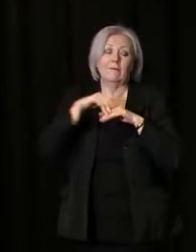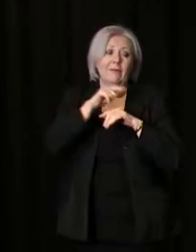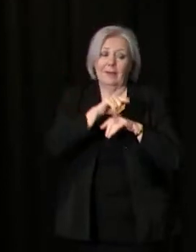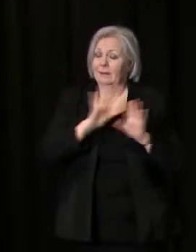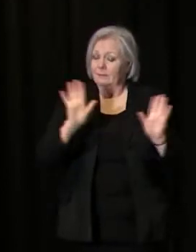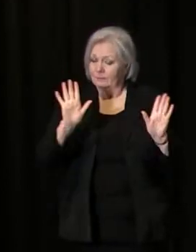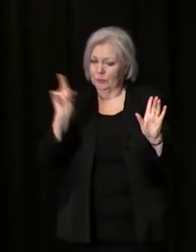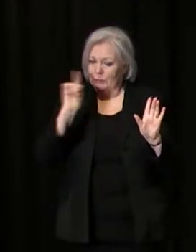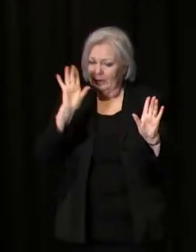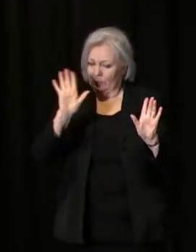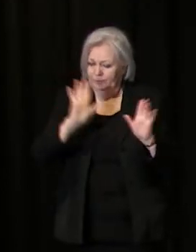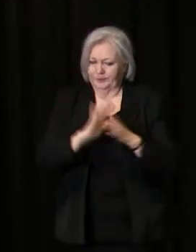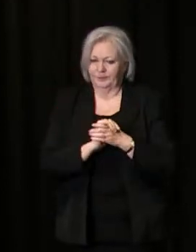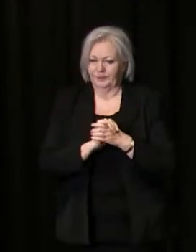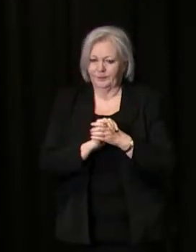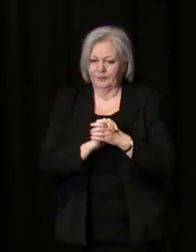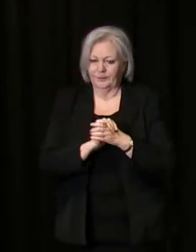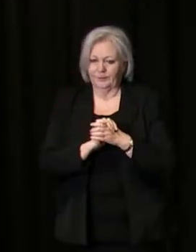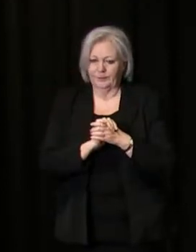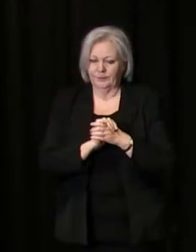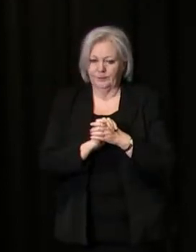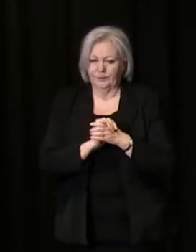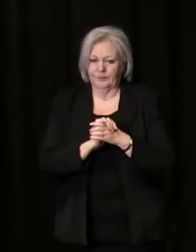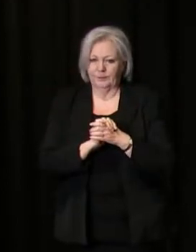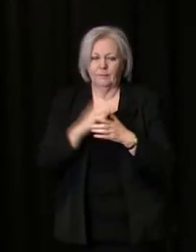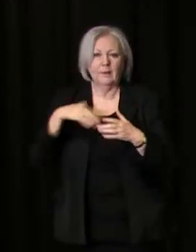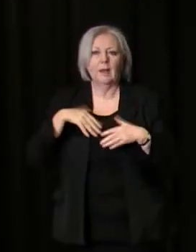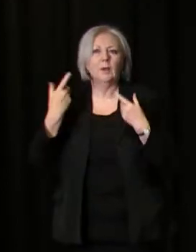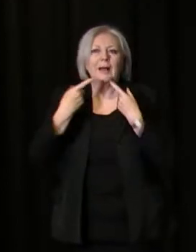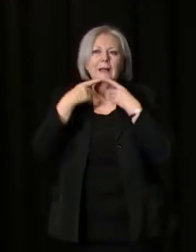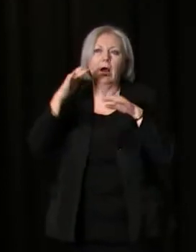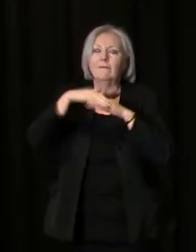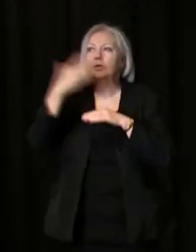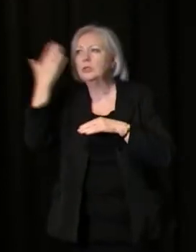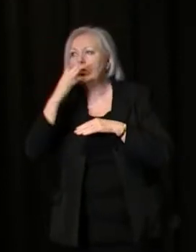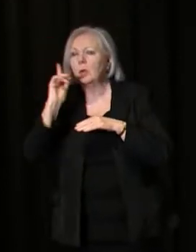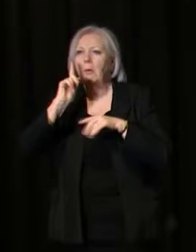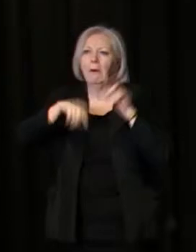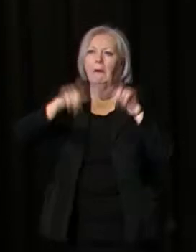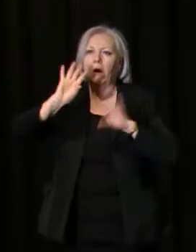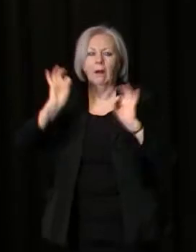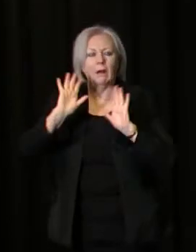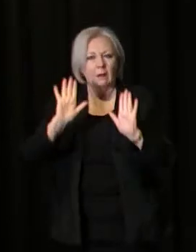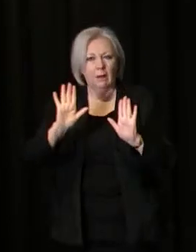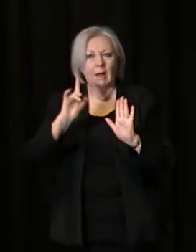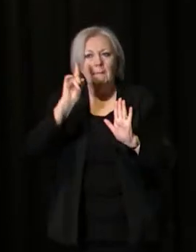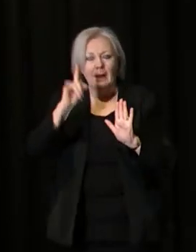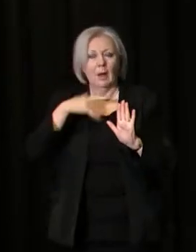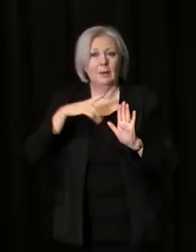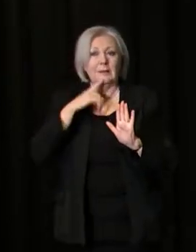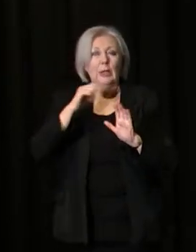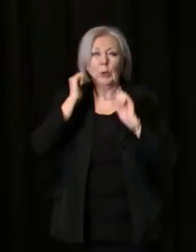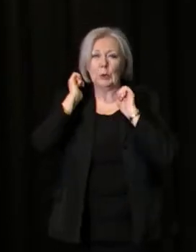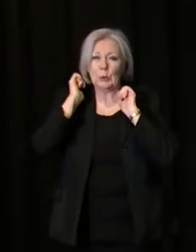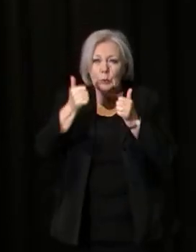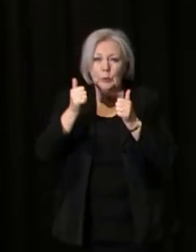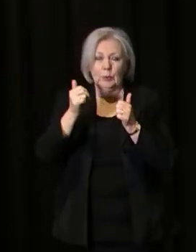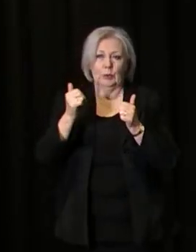here to make any announcements to schools, other than, of course, the great news is that from